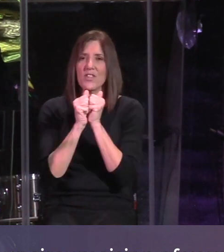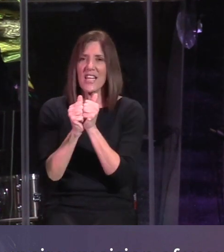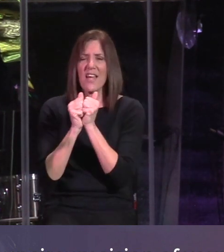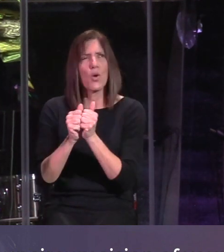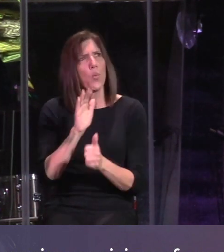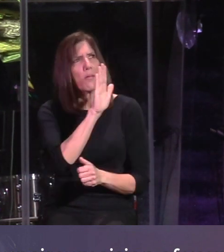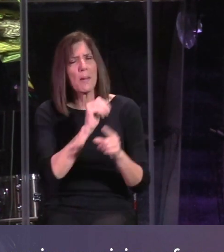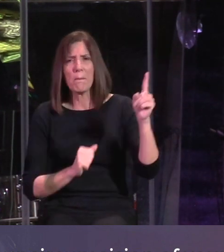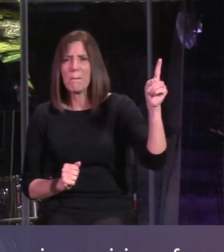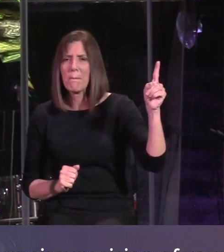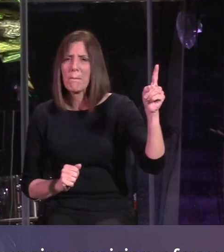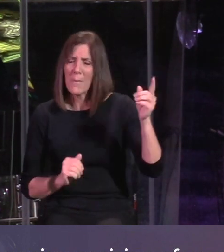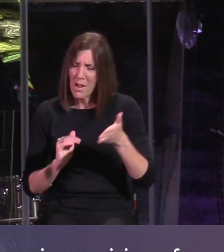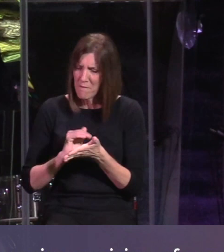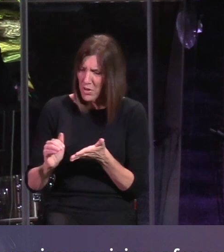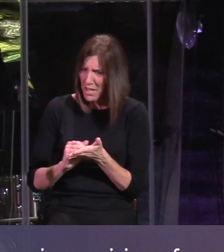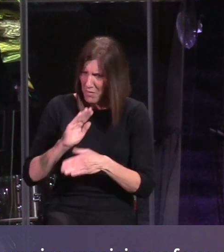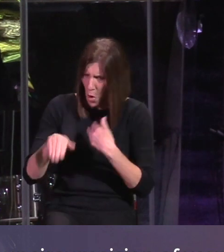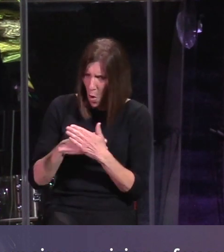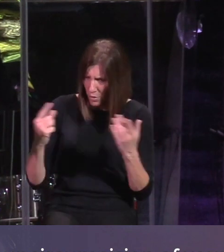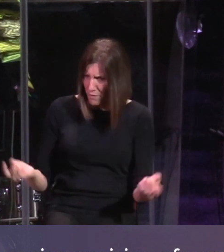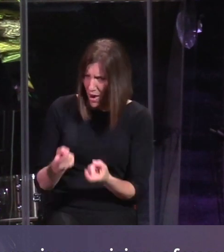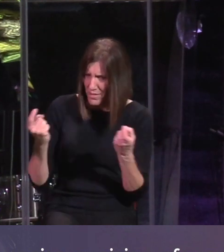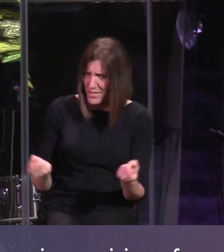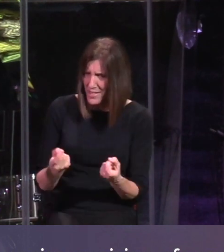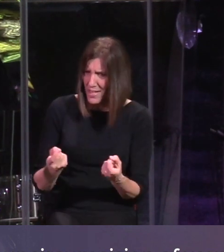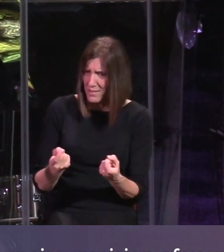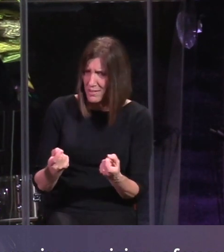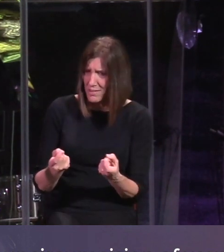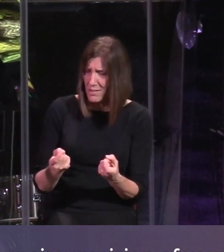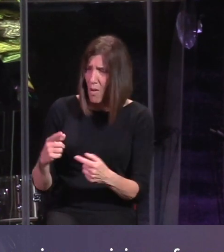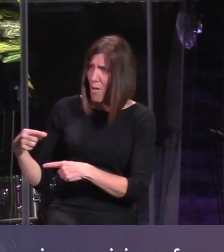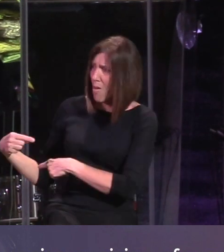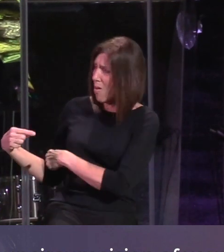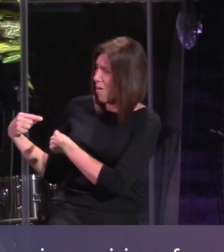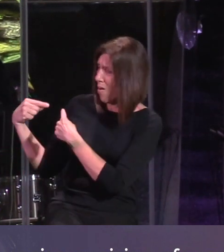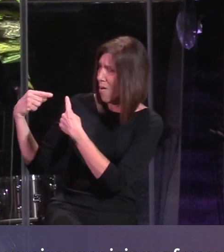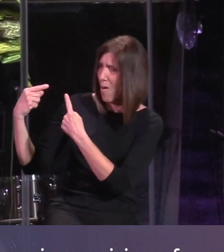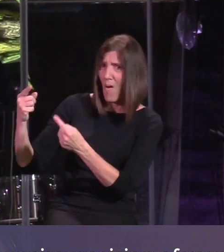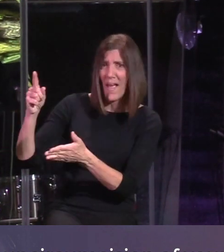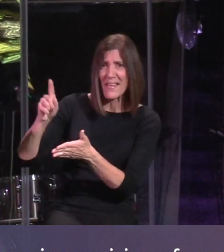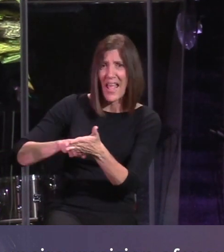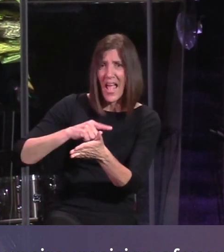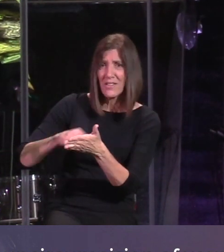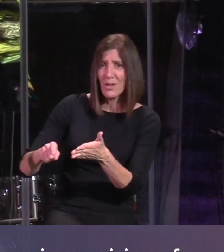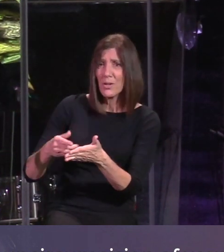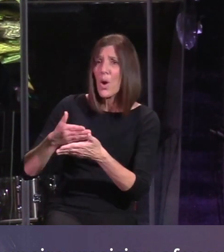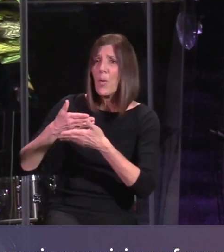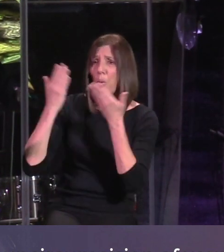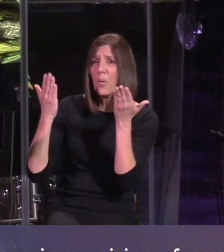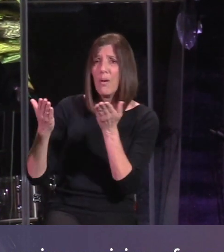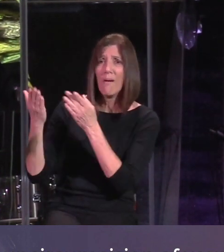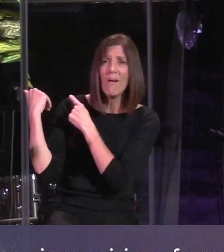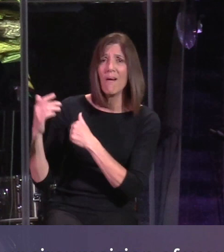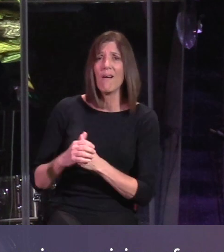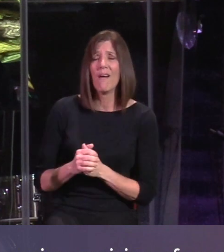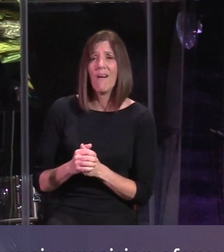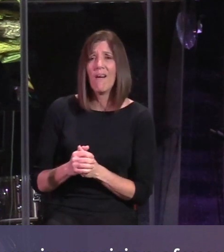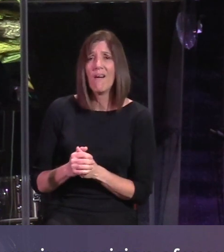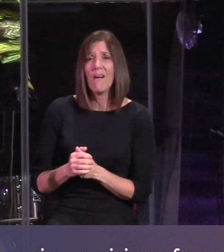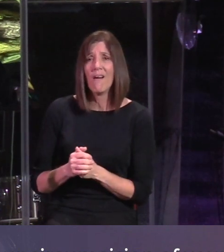having forgiven us all our trespasses by canceling the record of debt that stood against us with its legal